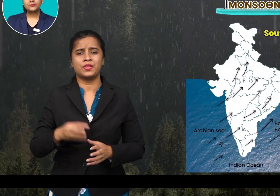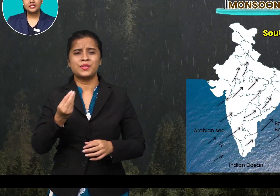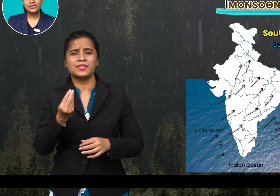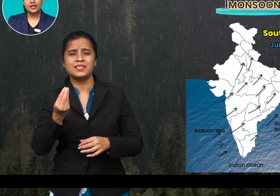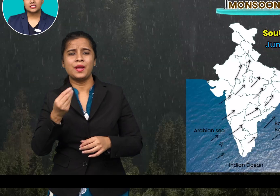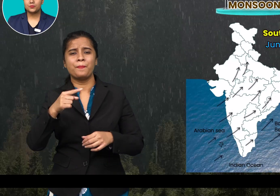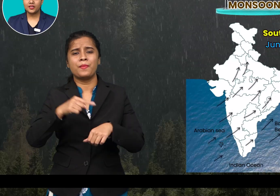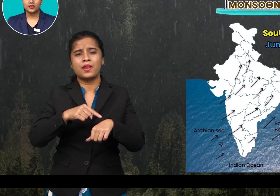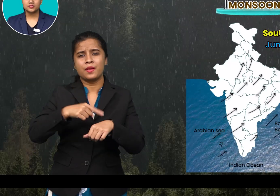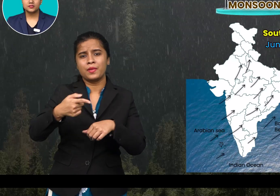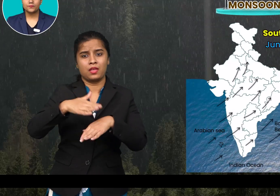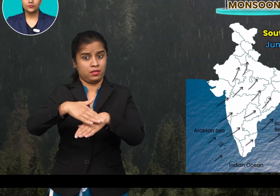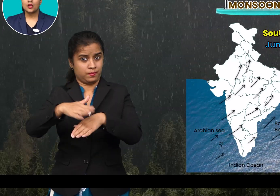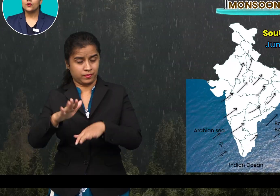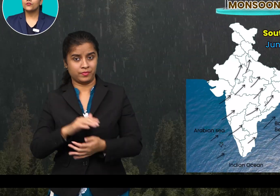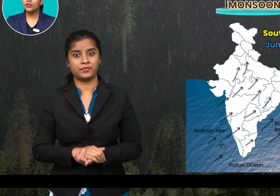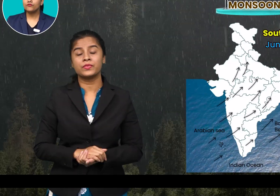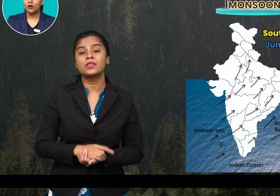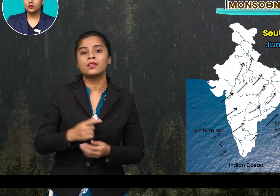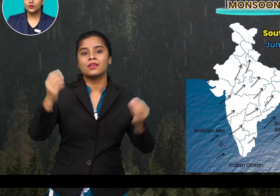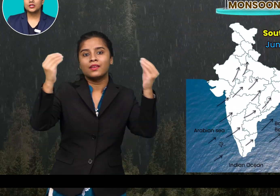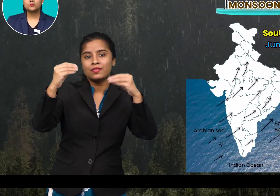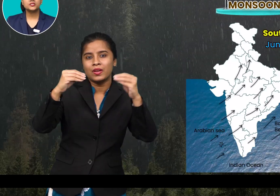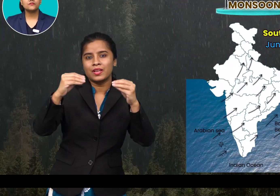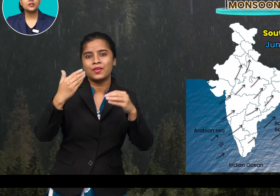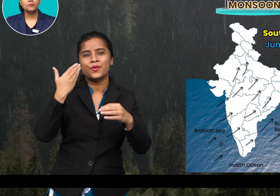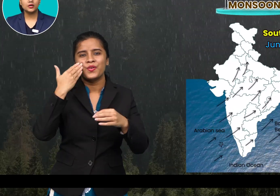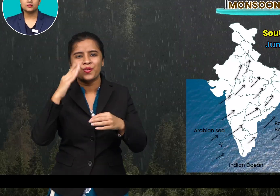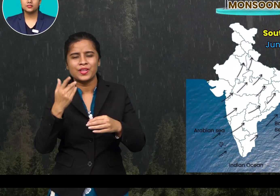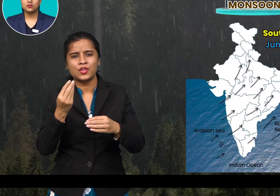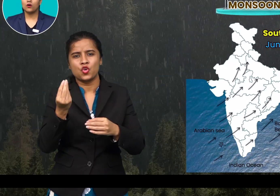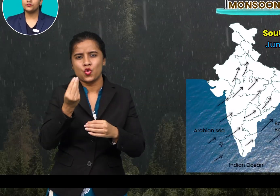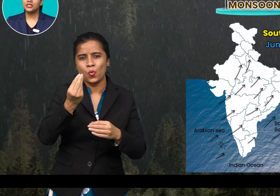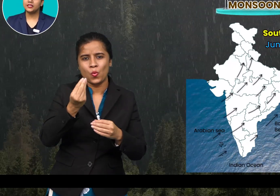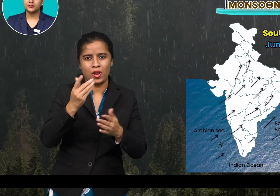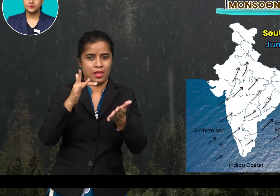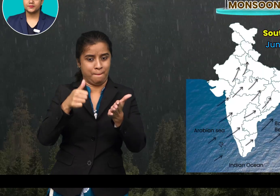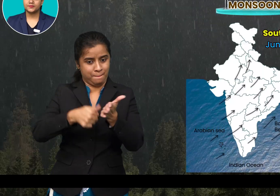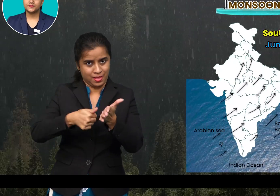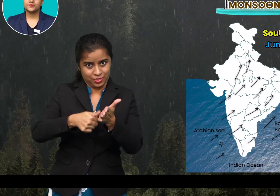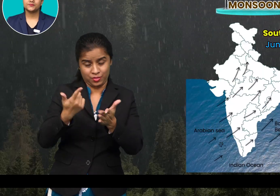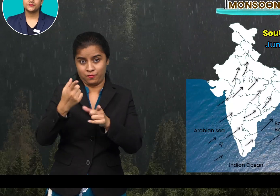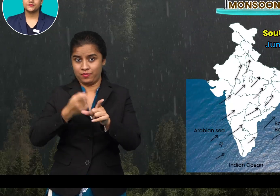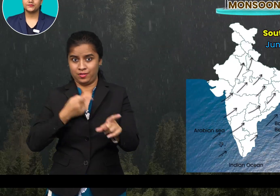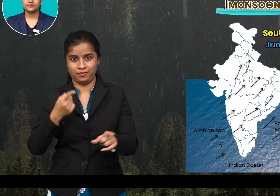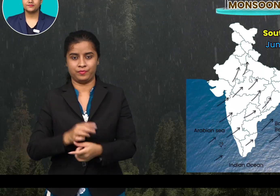We typically experience rainfall during specific months of the year.